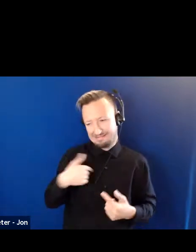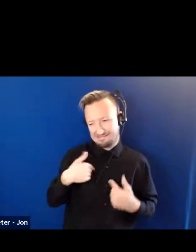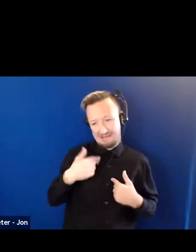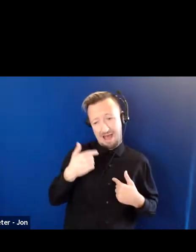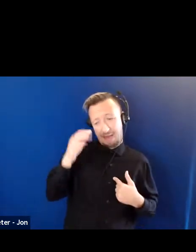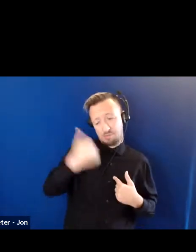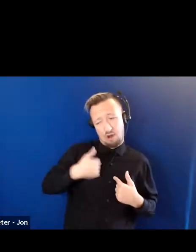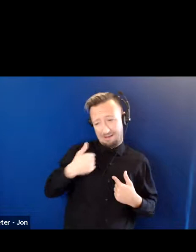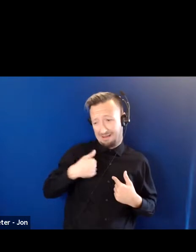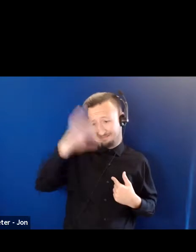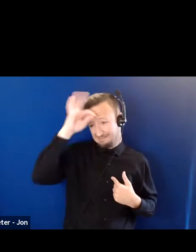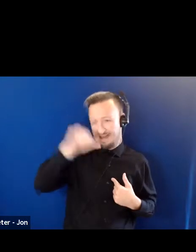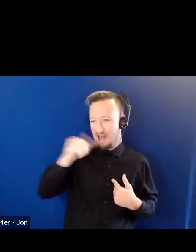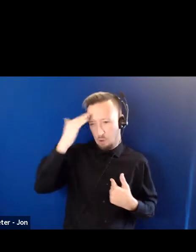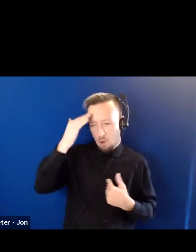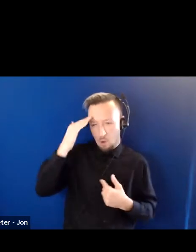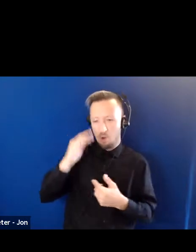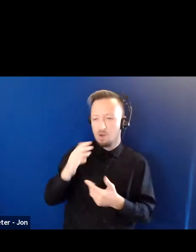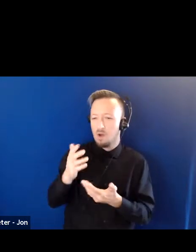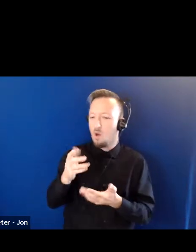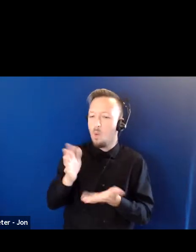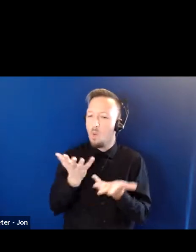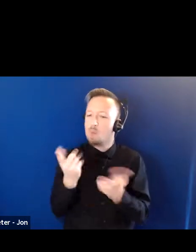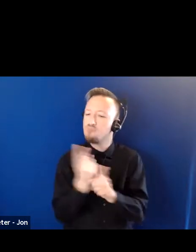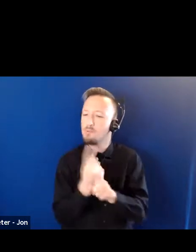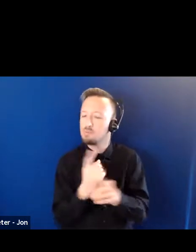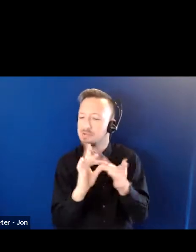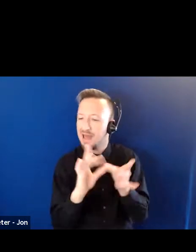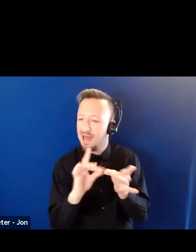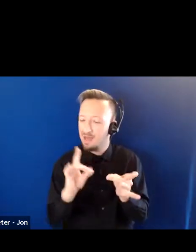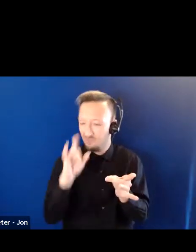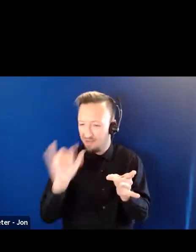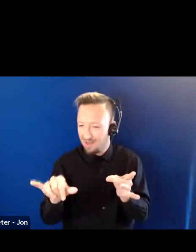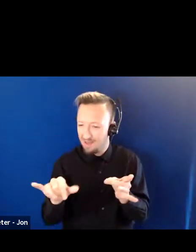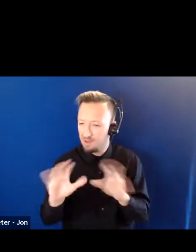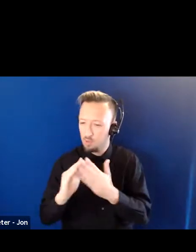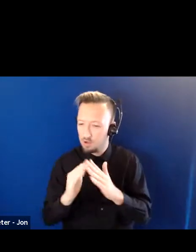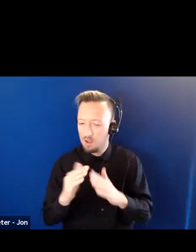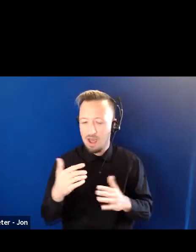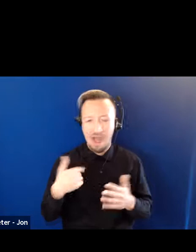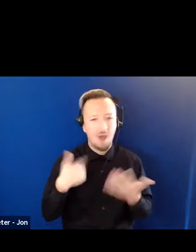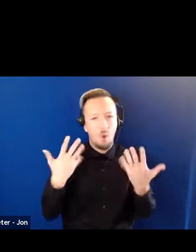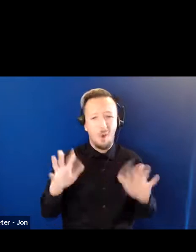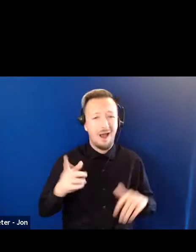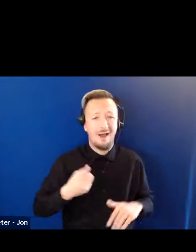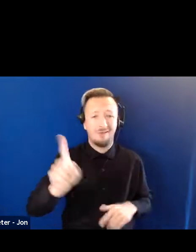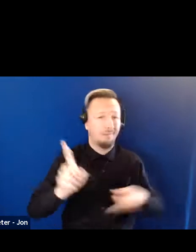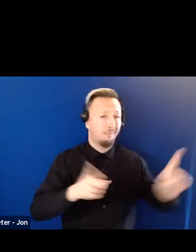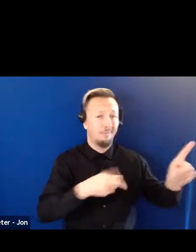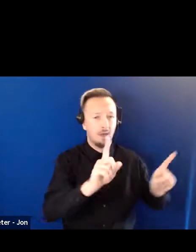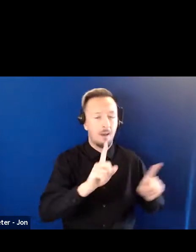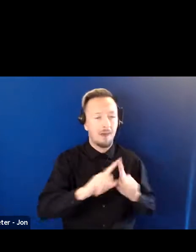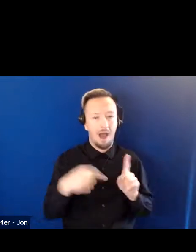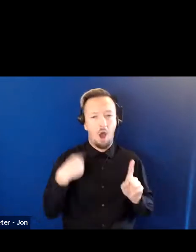say here? And I think that that is a good approach, not to offend, but to really just to educate